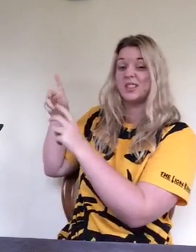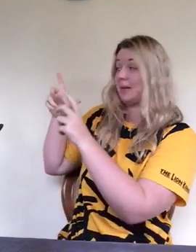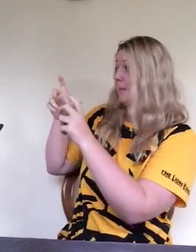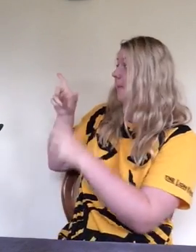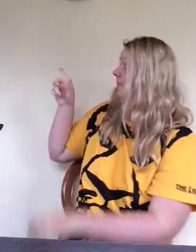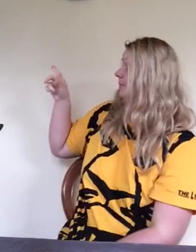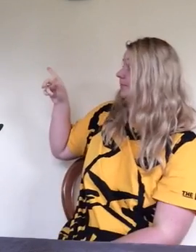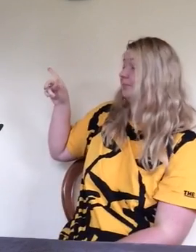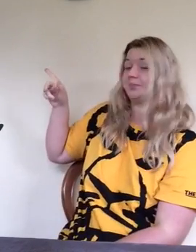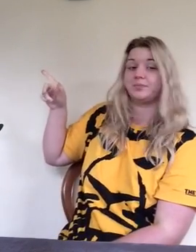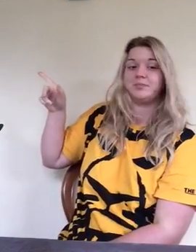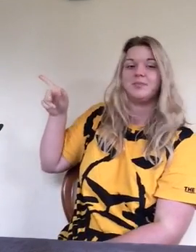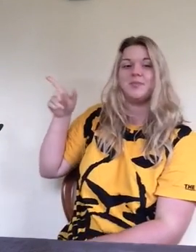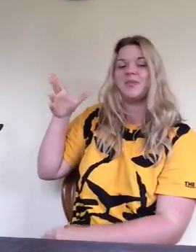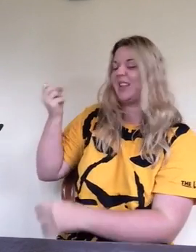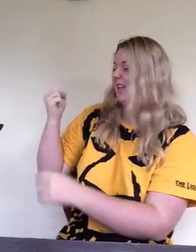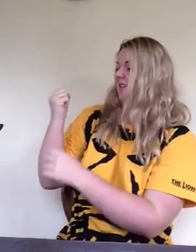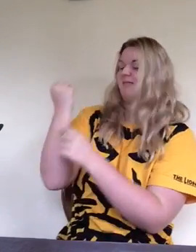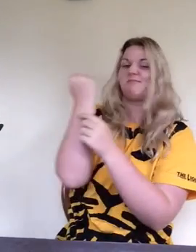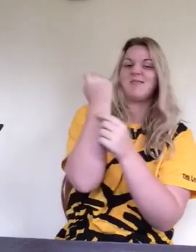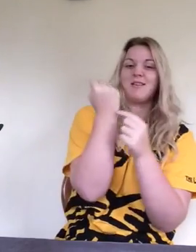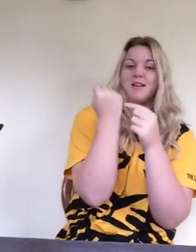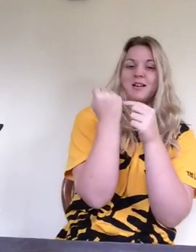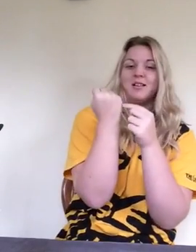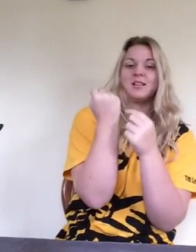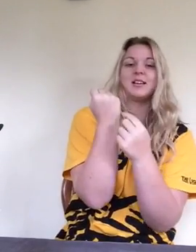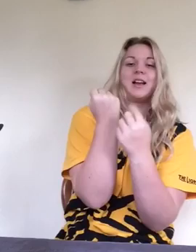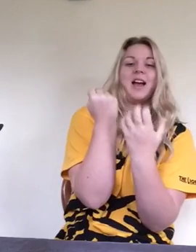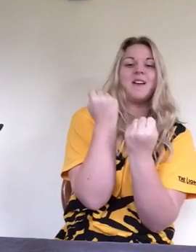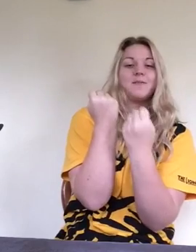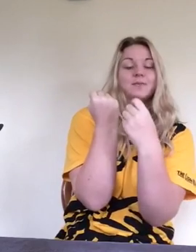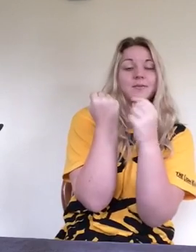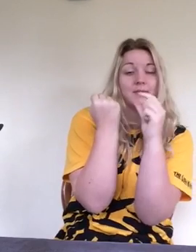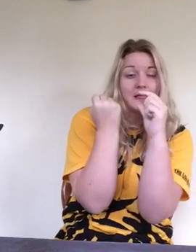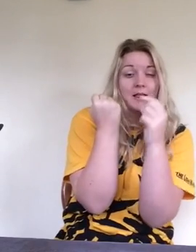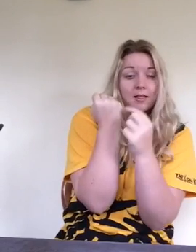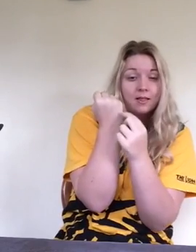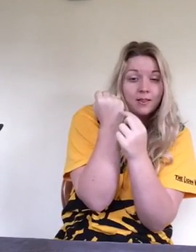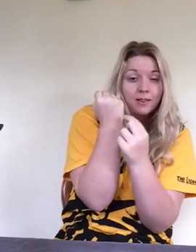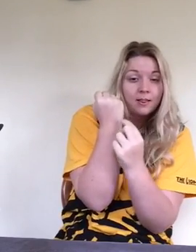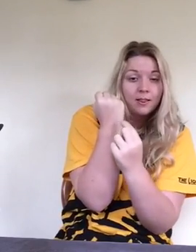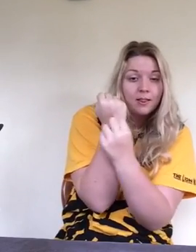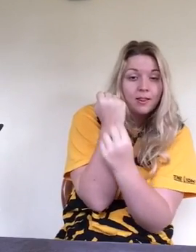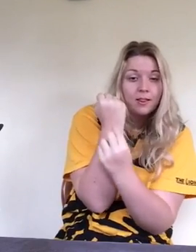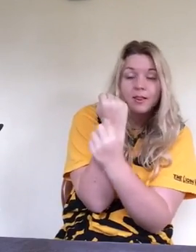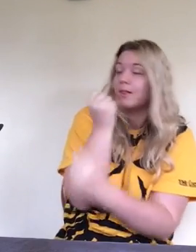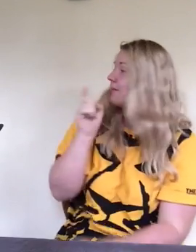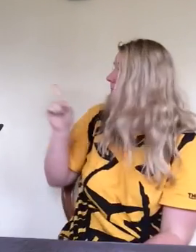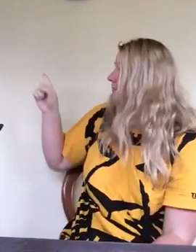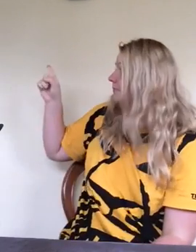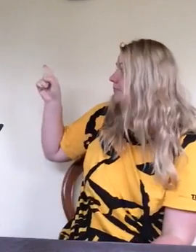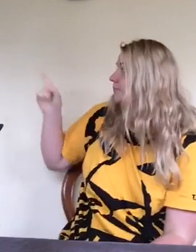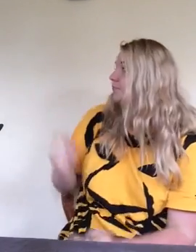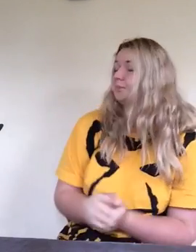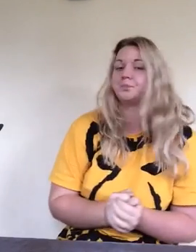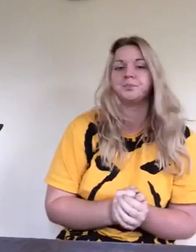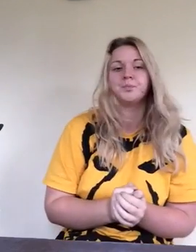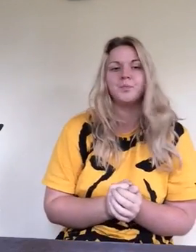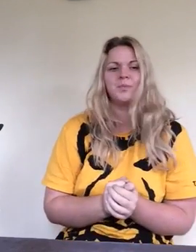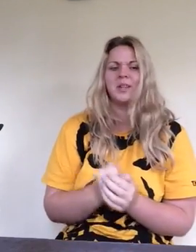of wriggly-looking little blood vessels all over the heart. And what are these exactly? I mean, you've got red ones and blue